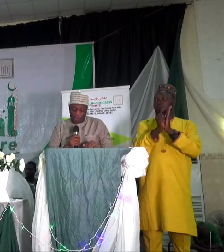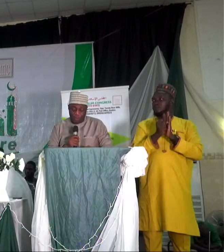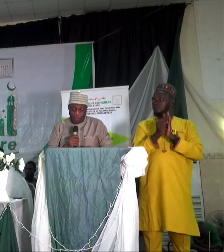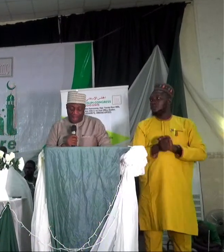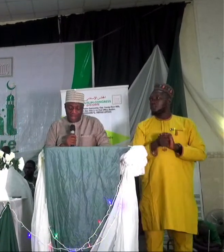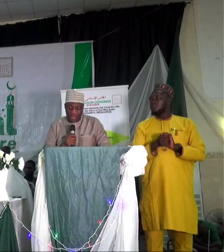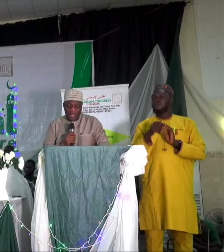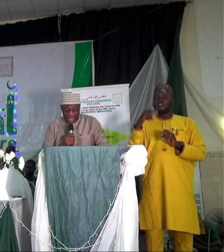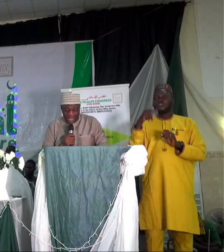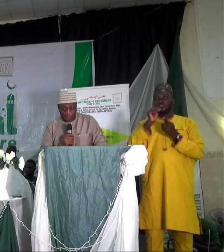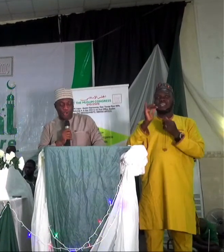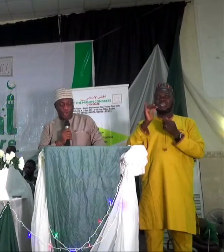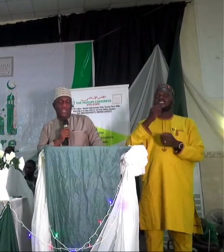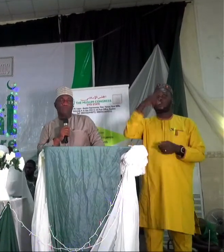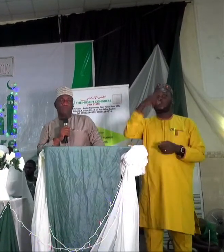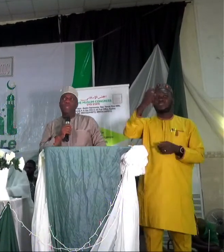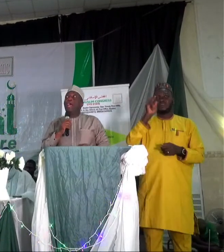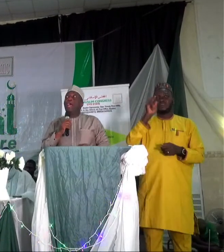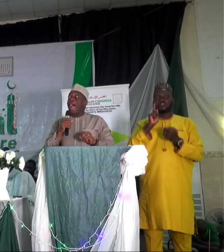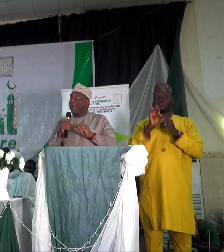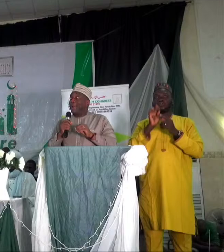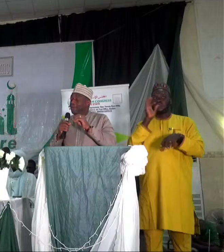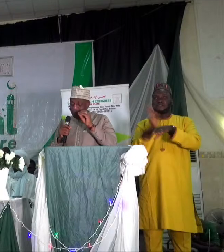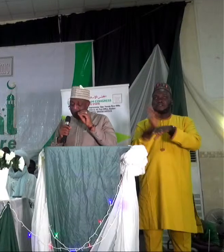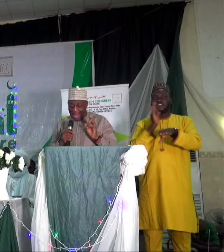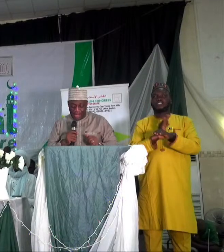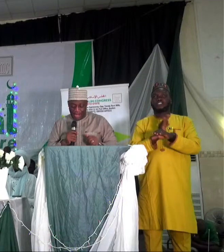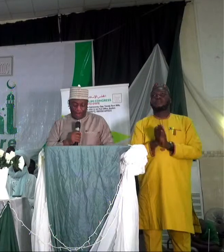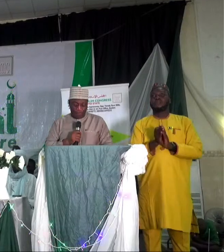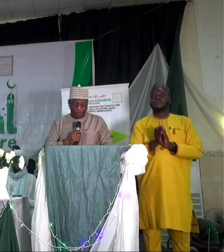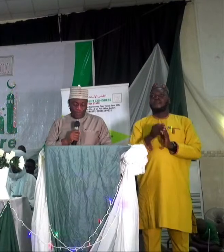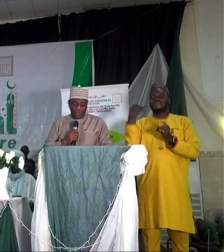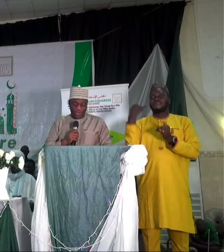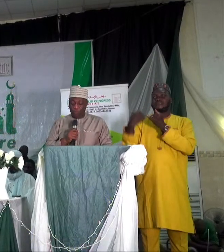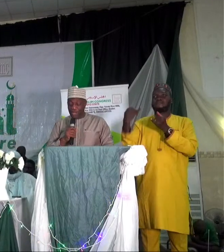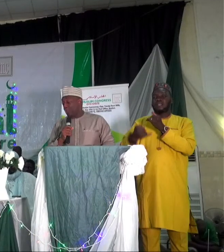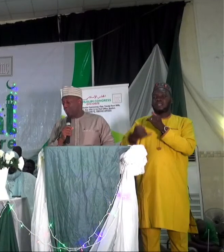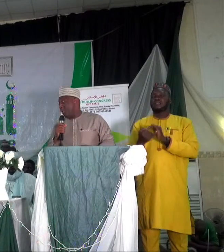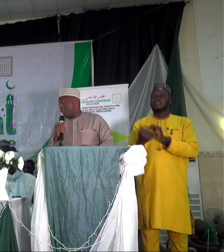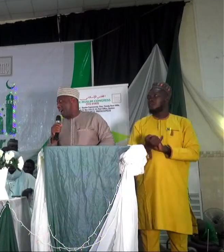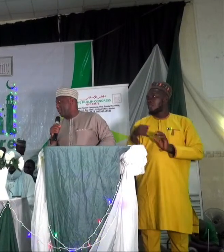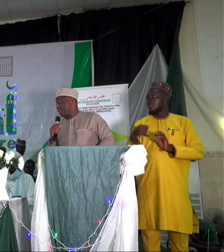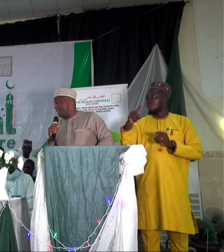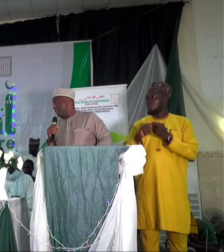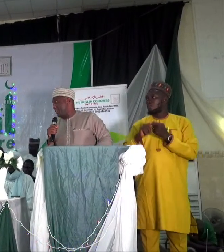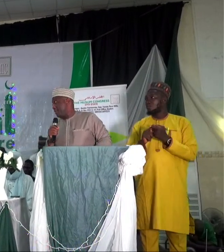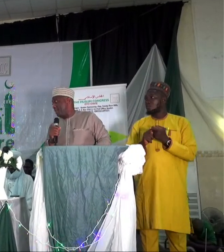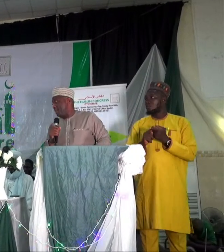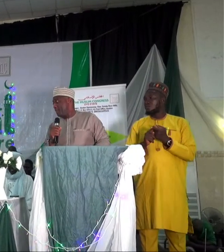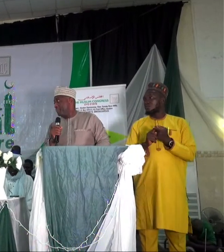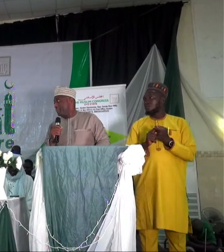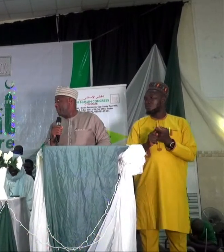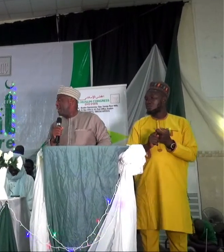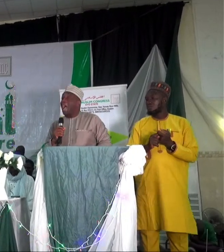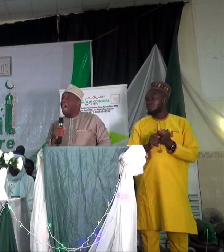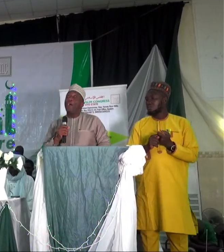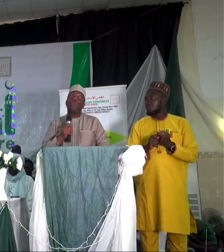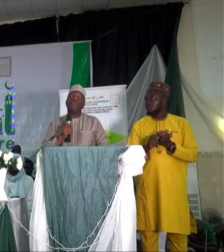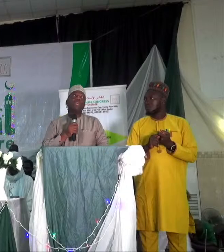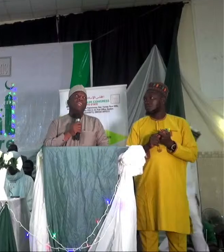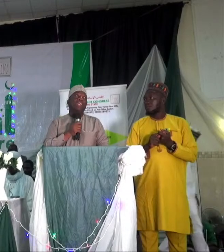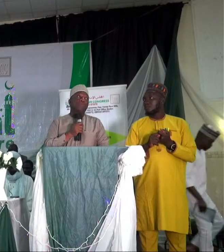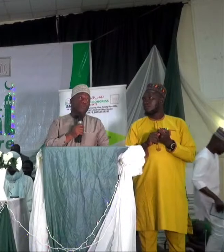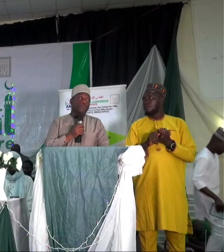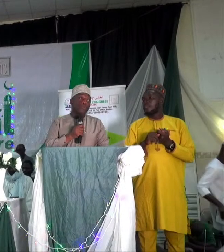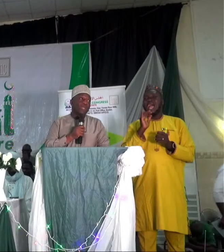wa lati function. And finally, we need to talk about Nigeria. I always